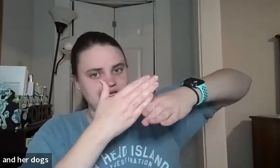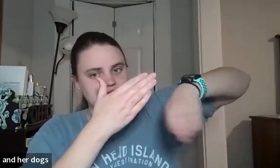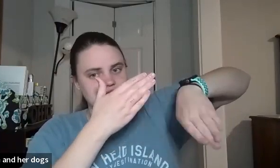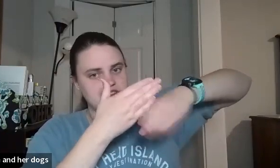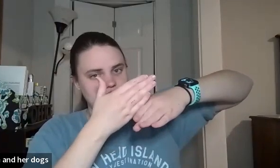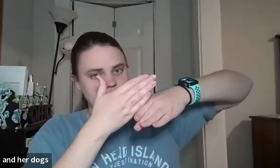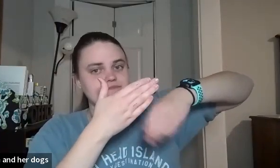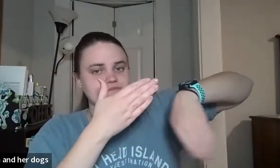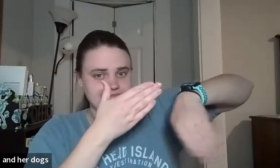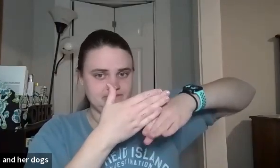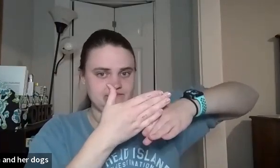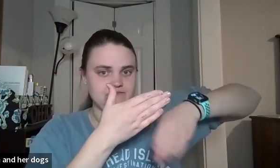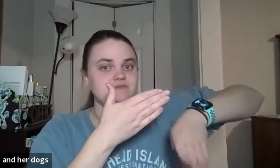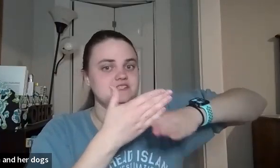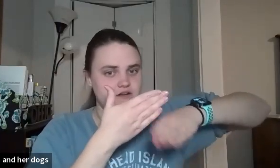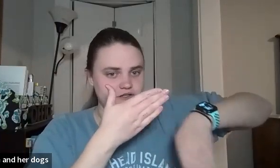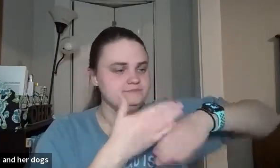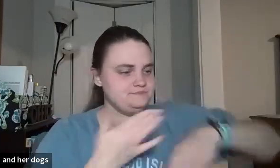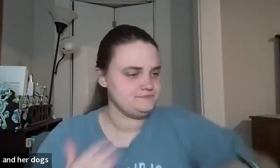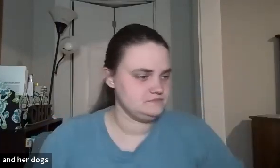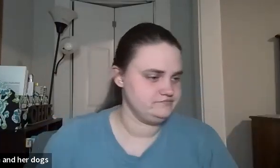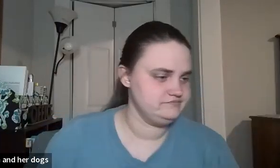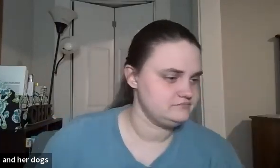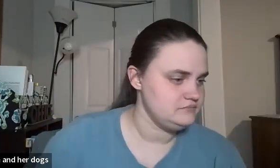it, soccer. Soccer.